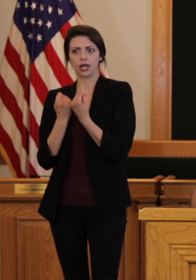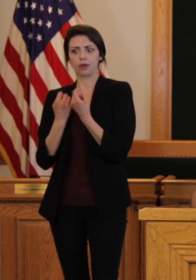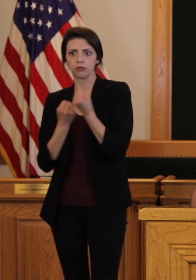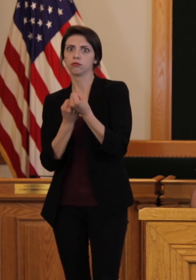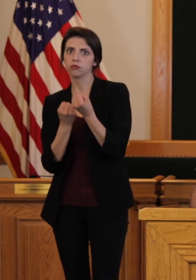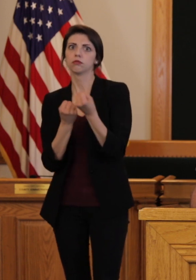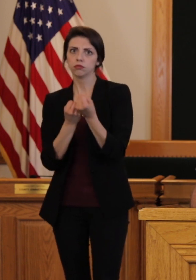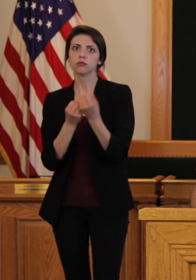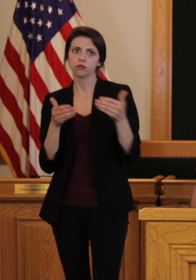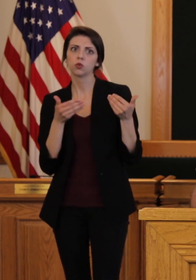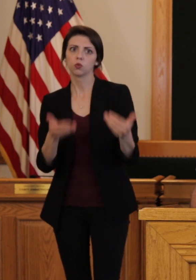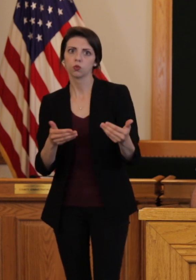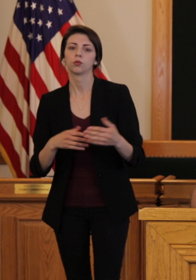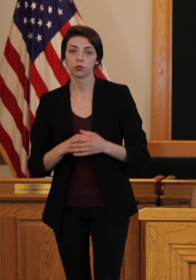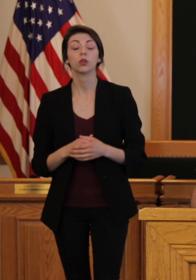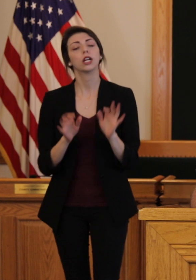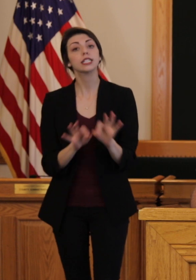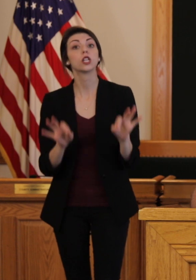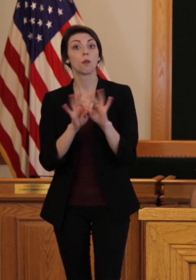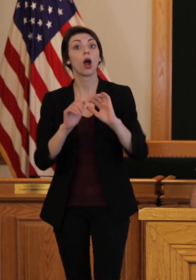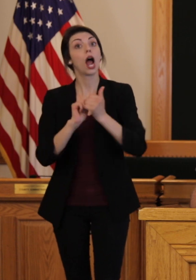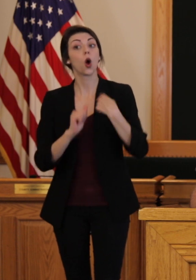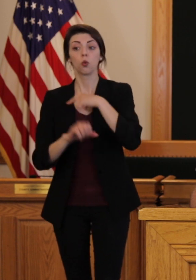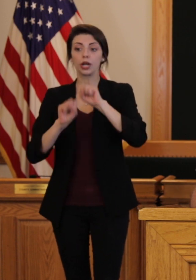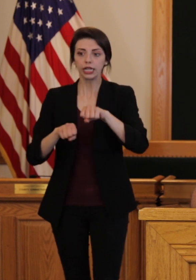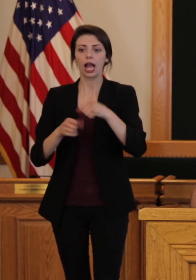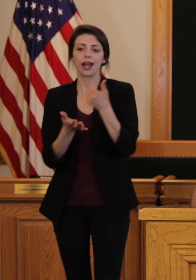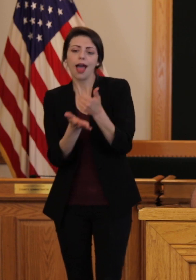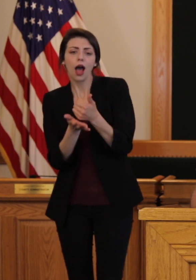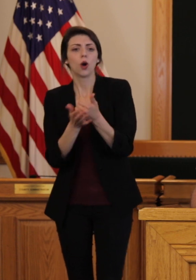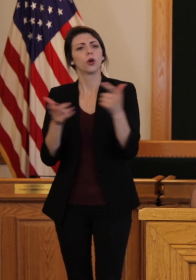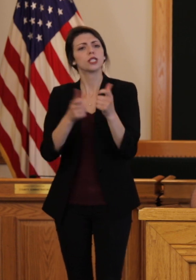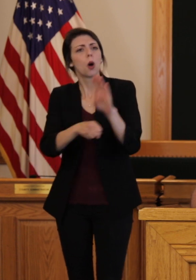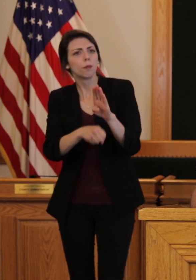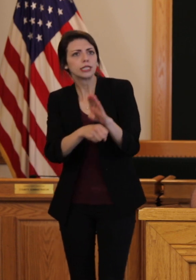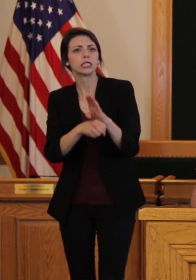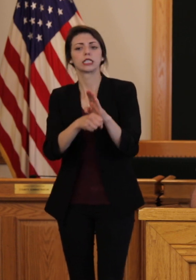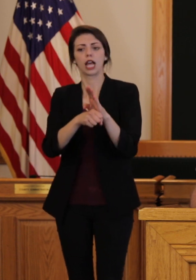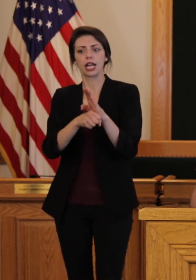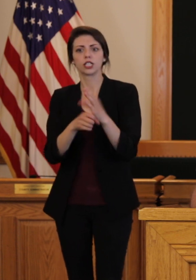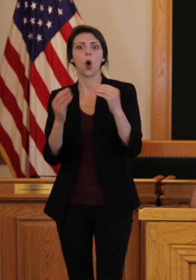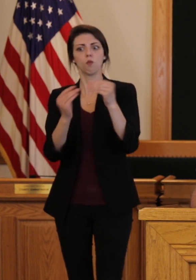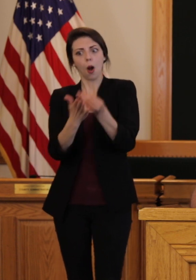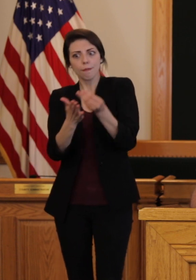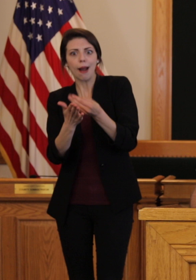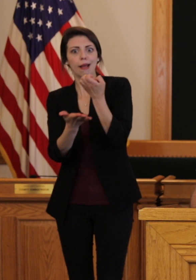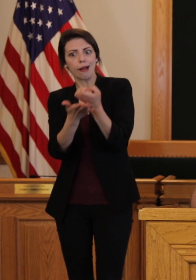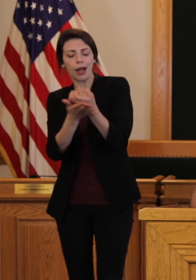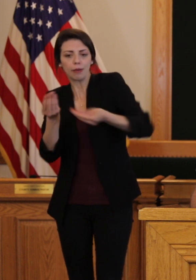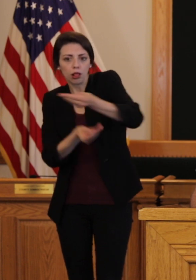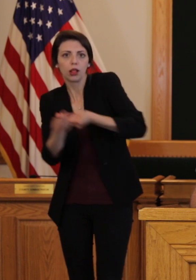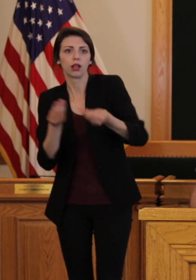for. It's a very important way that we can help support our small businesses and start pumping some more money into our local